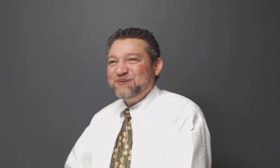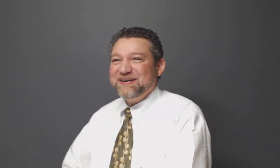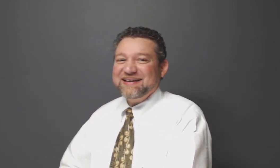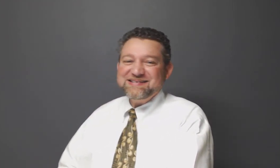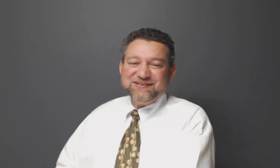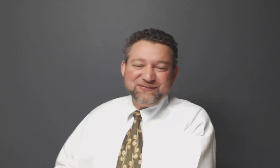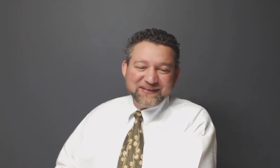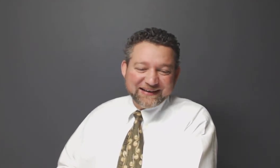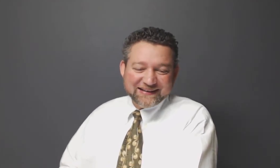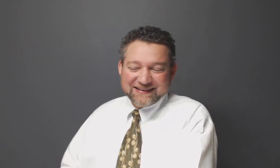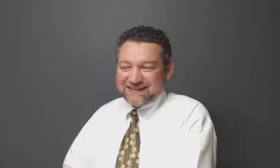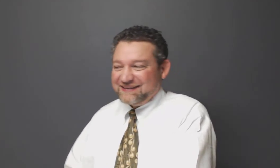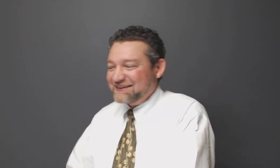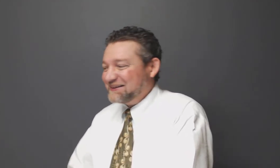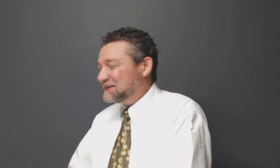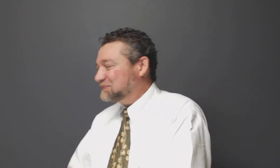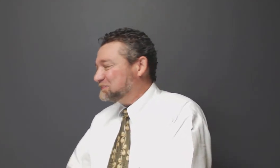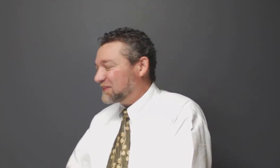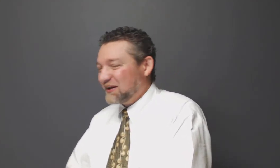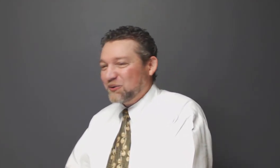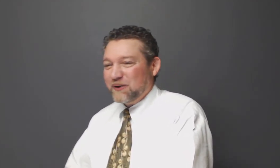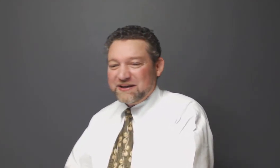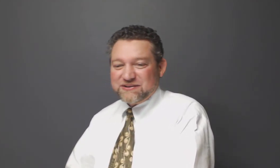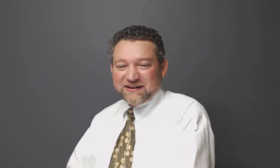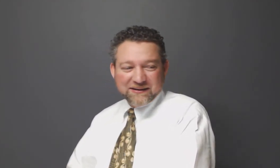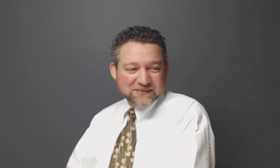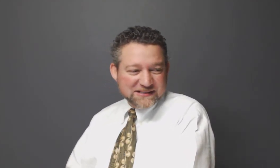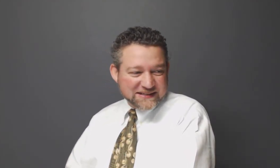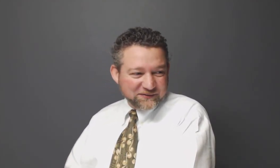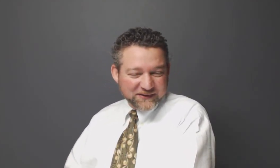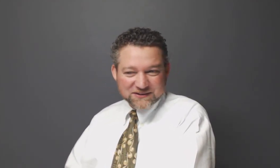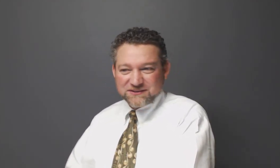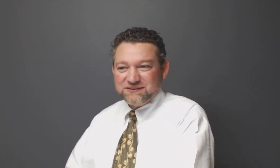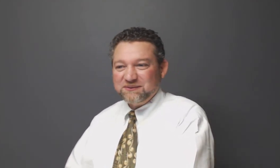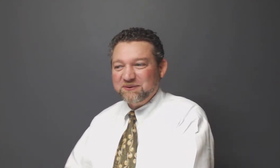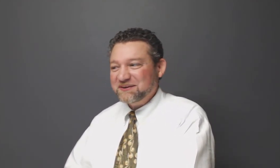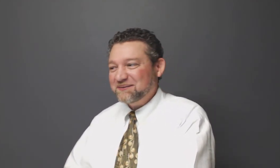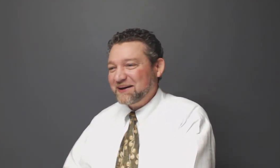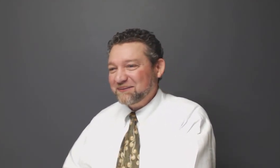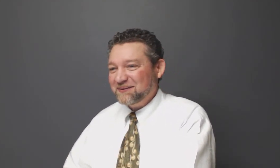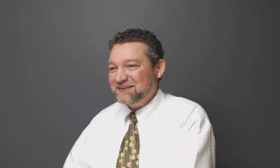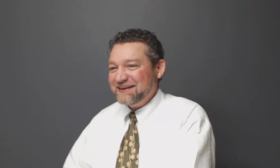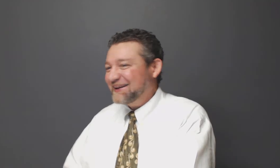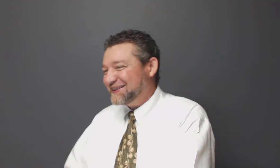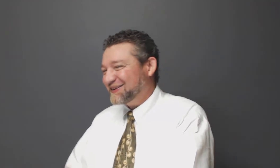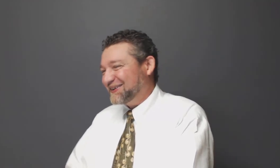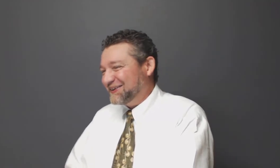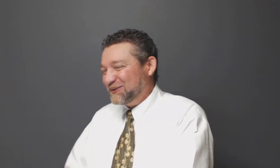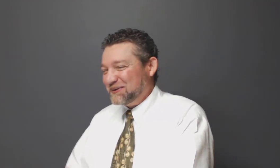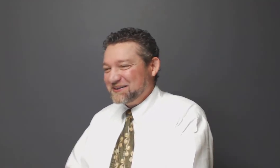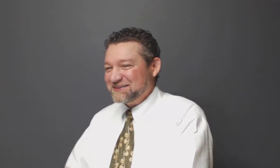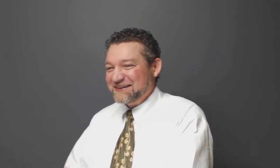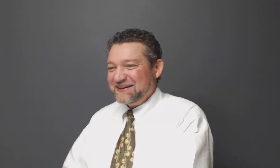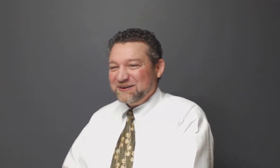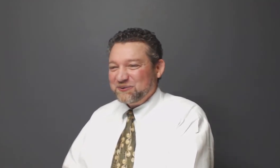We need to find a way to not be selfish when we read the Bible. And that's hard to do because we're